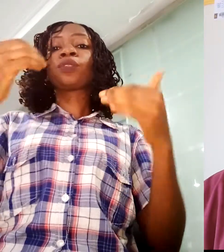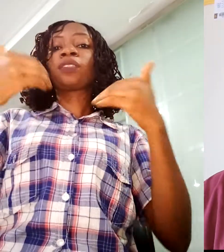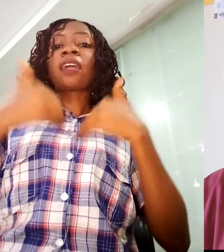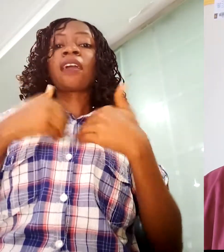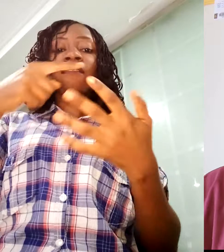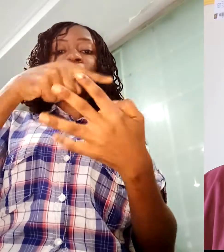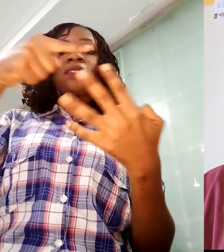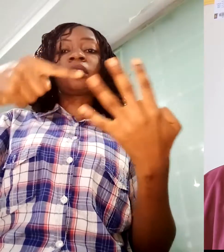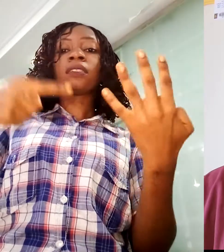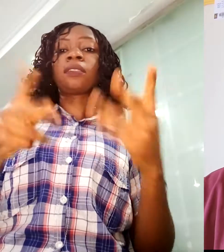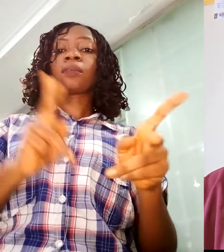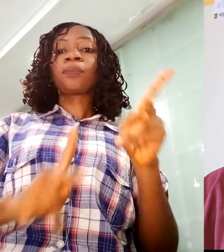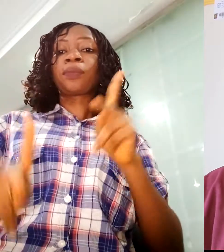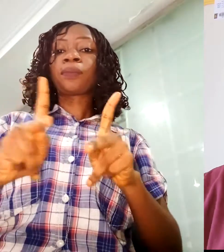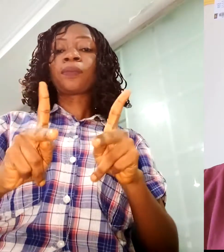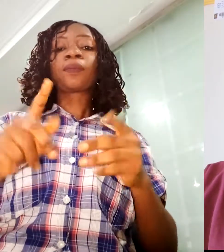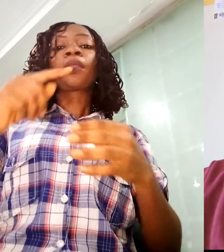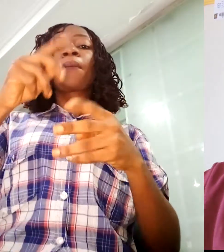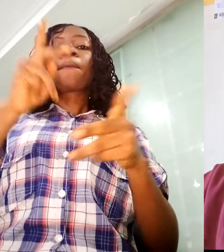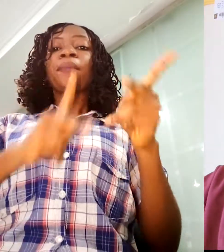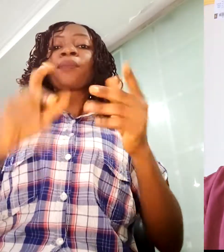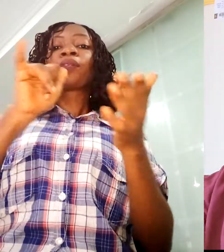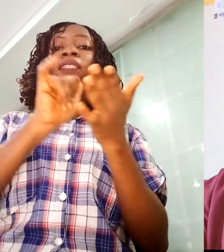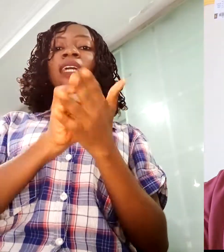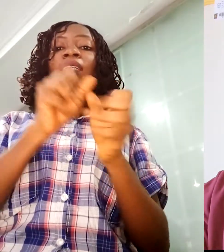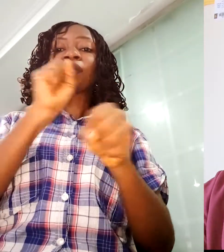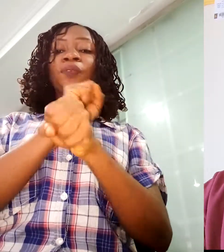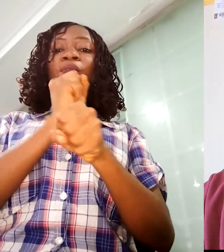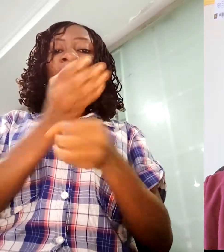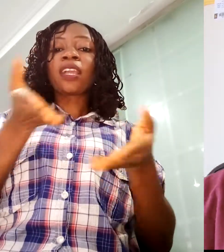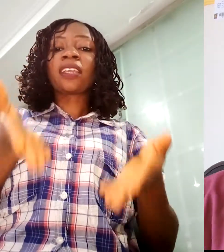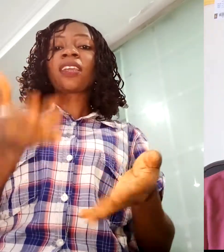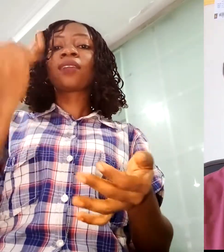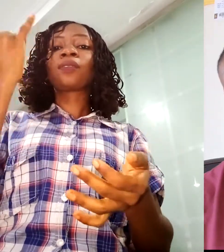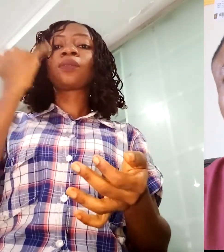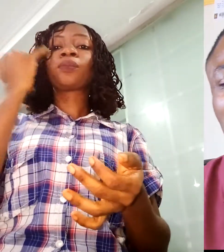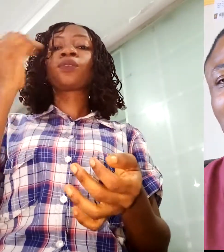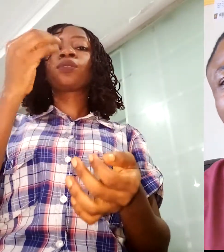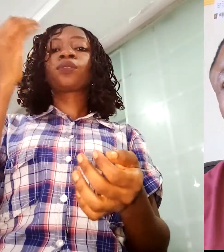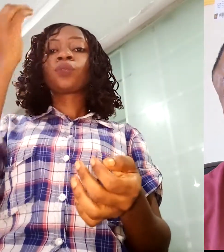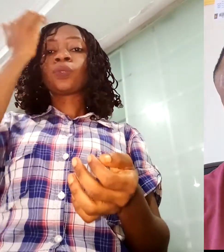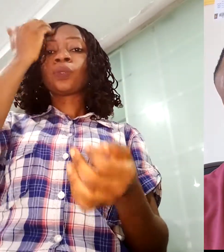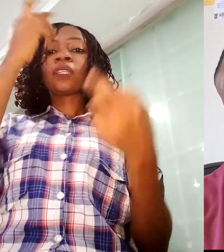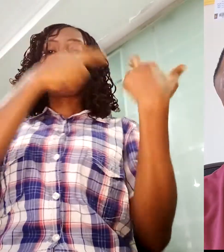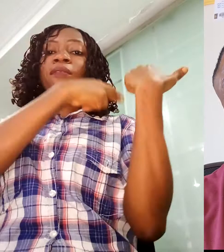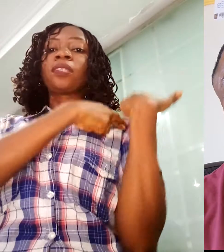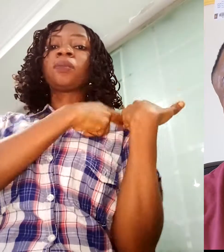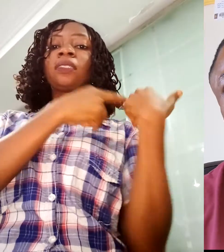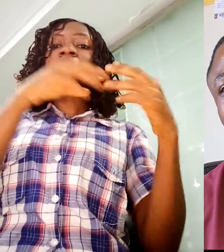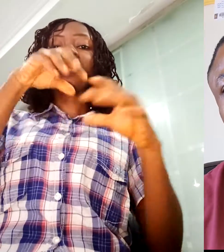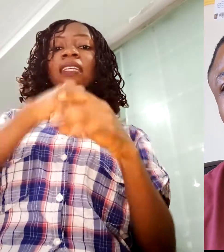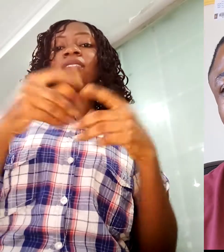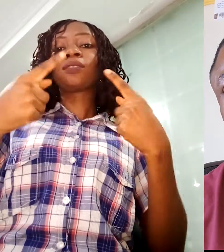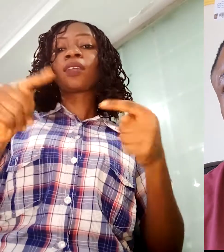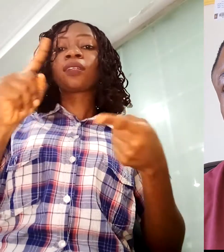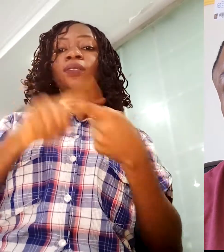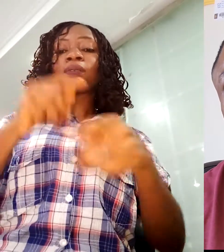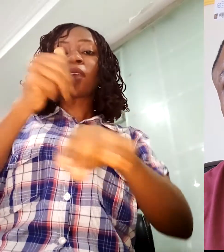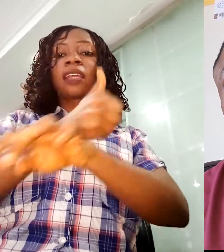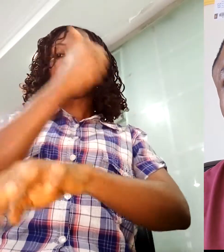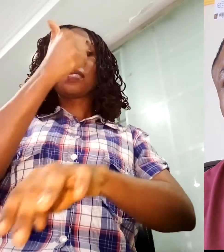there is none, people who work in this area should be aware of their responsibility in trying